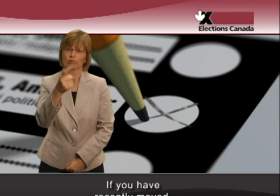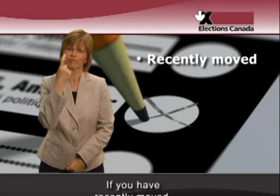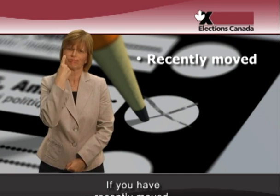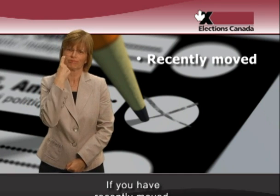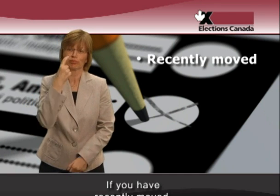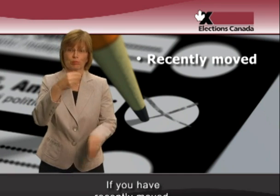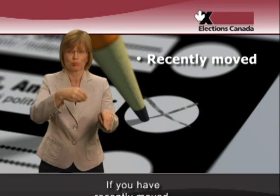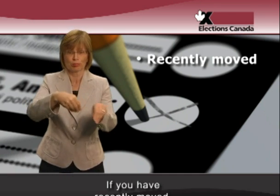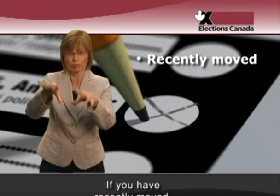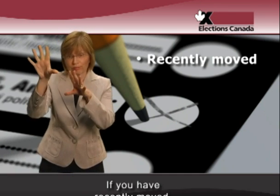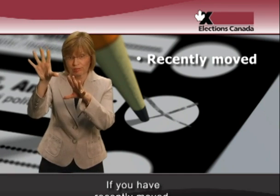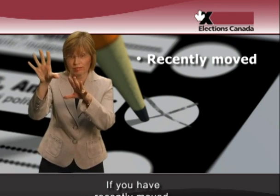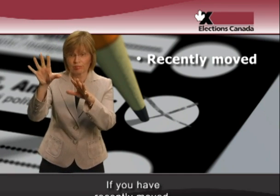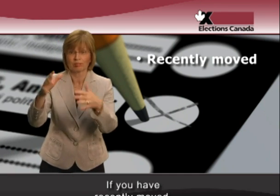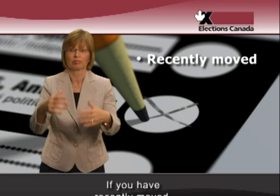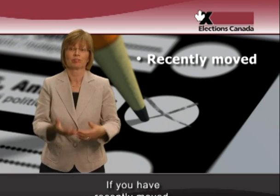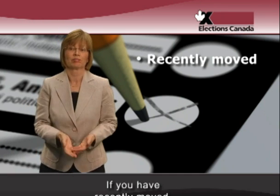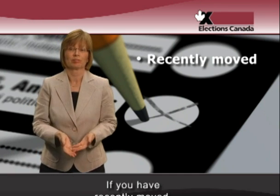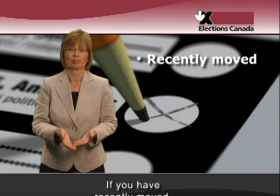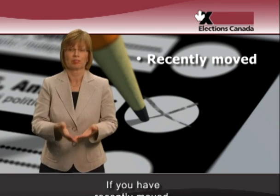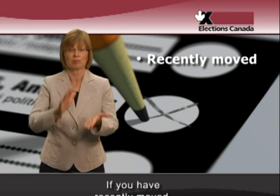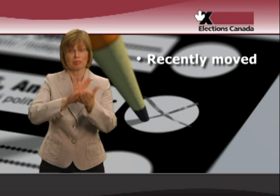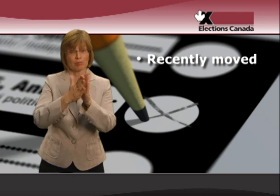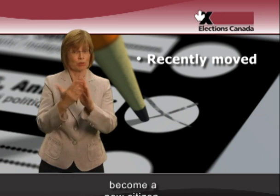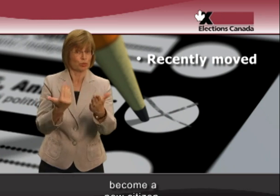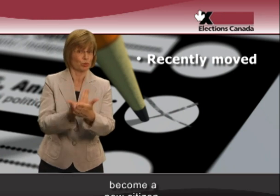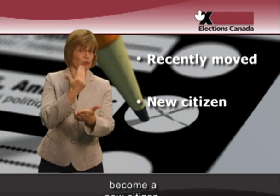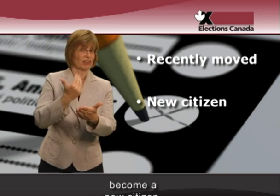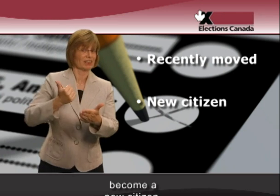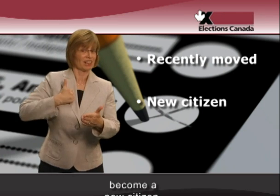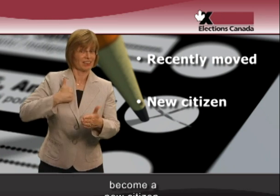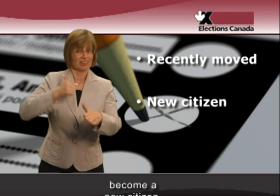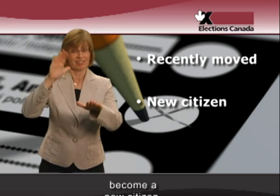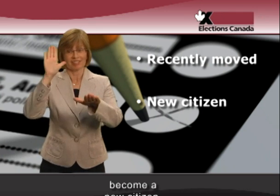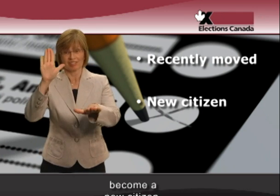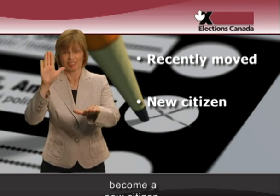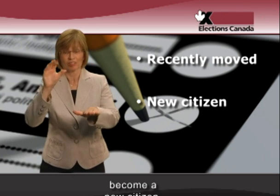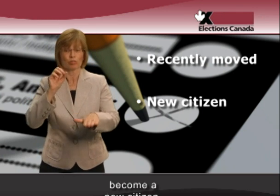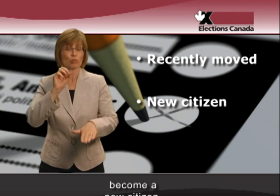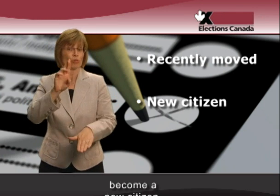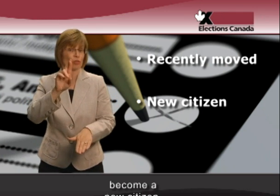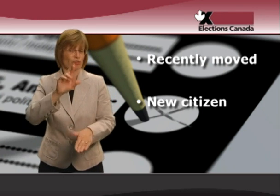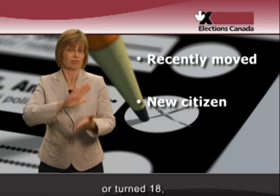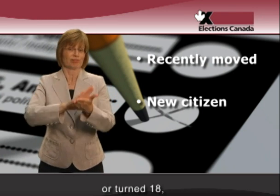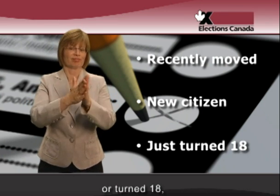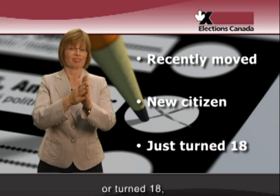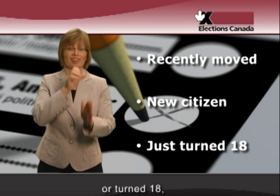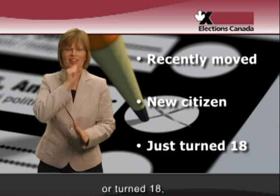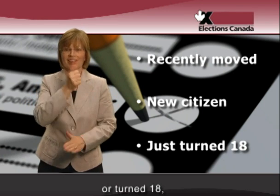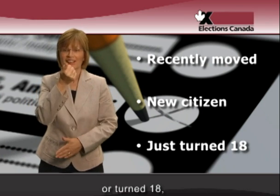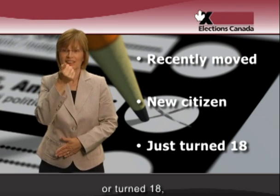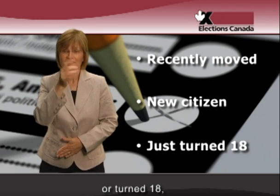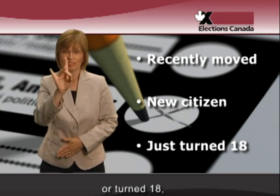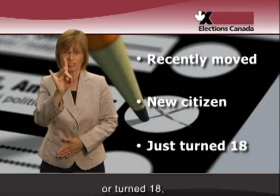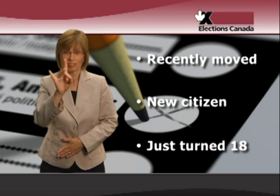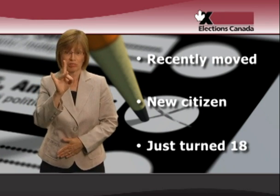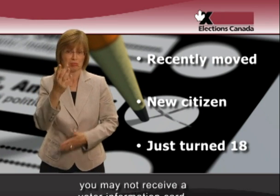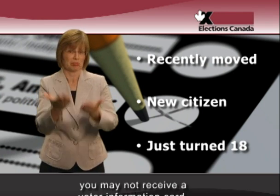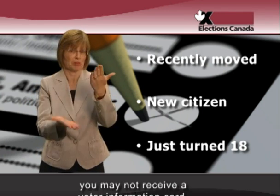If you have recently moved, become a new citizen, or turned 18,